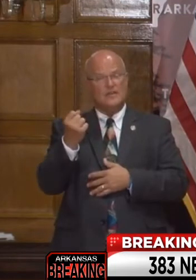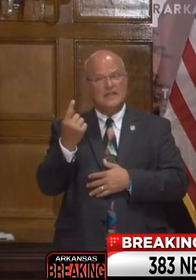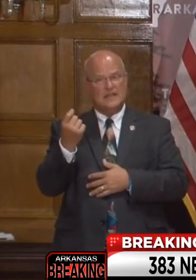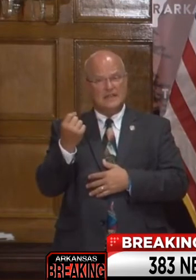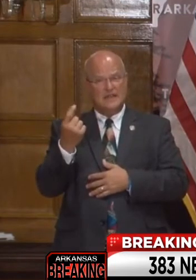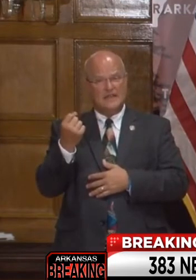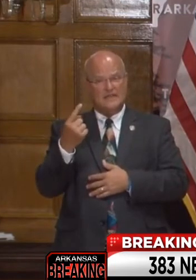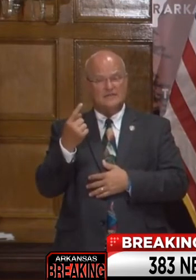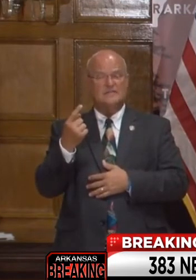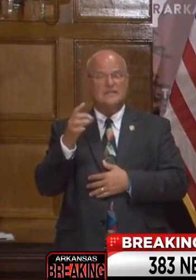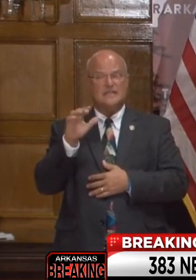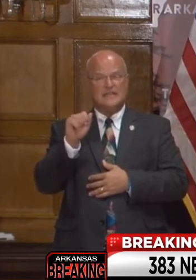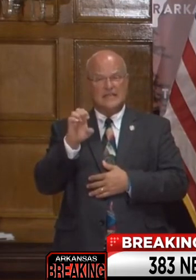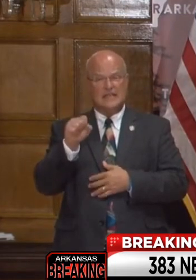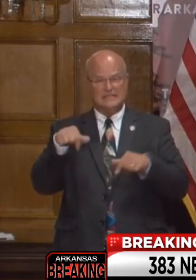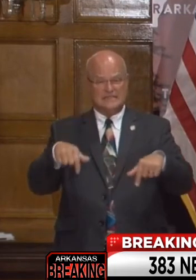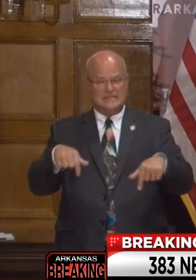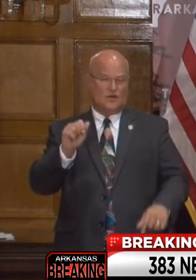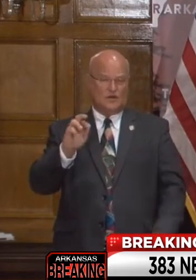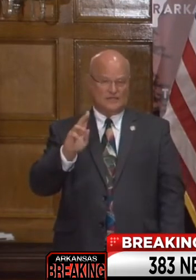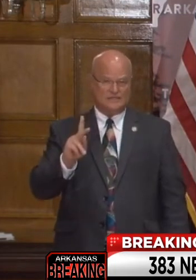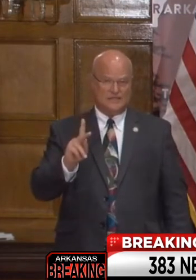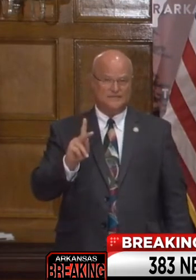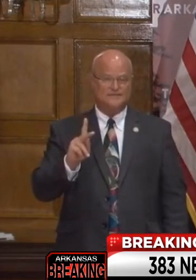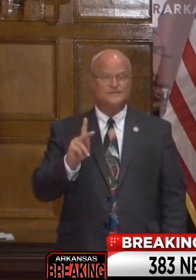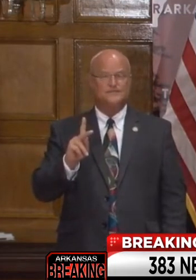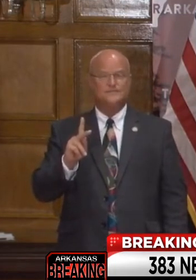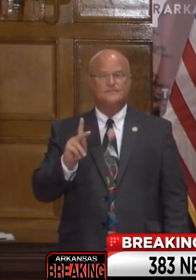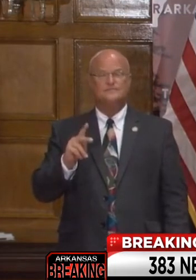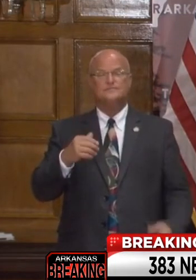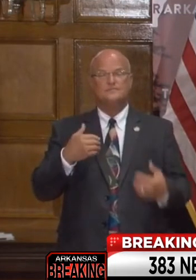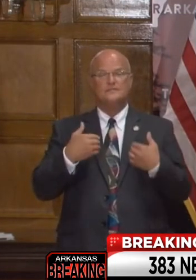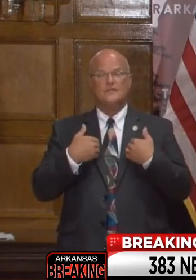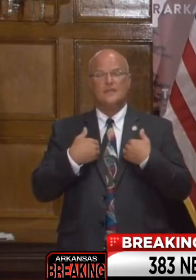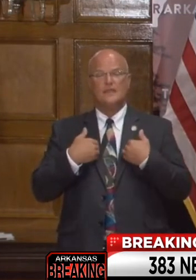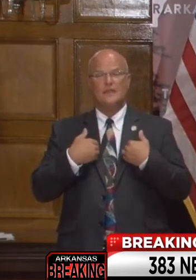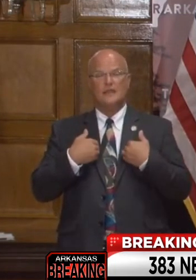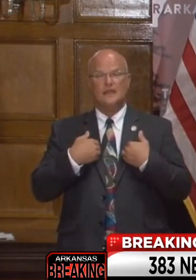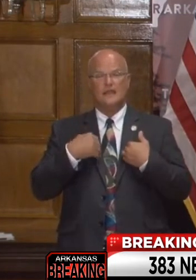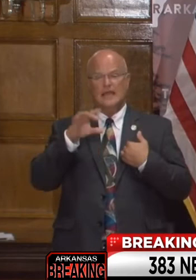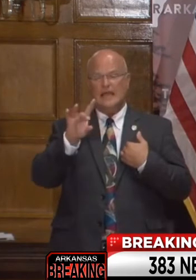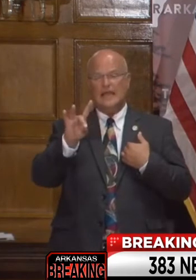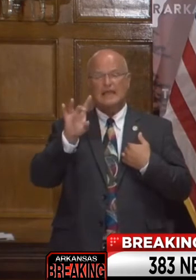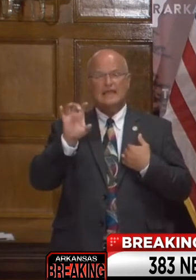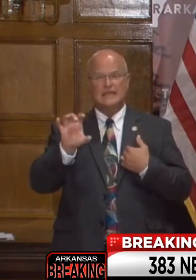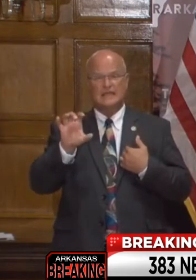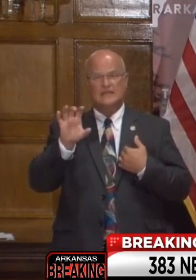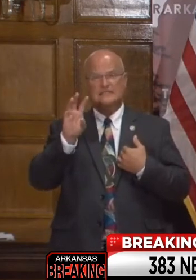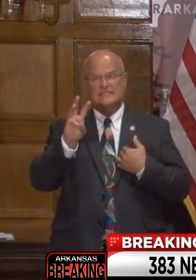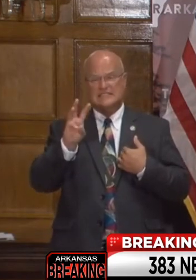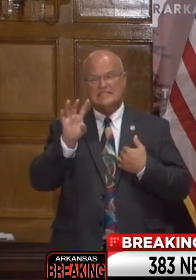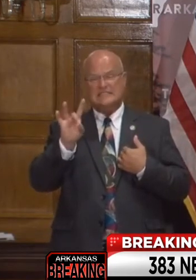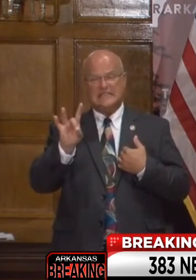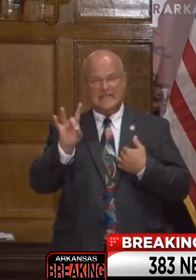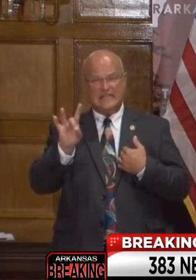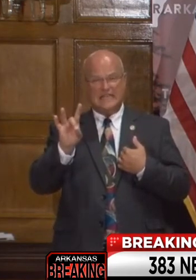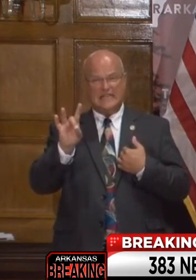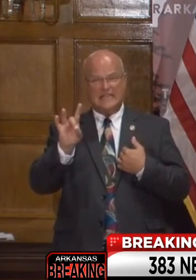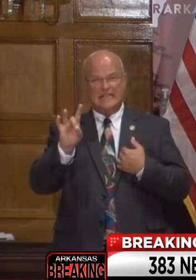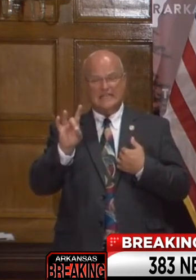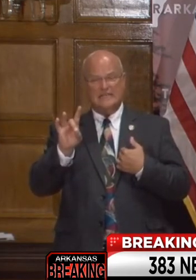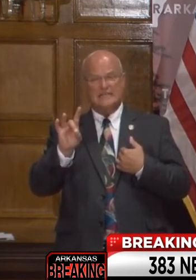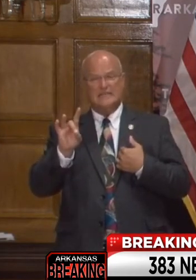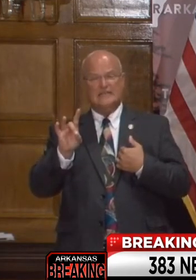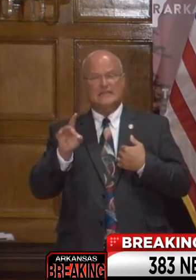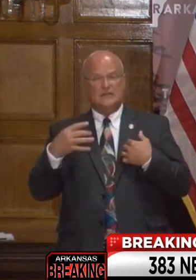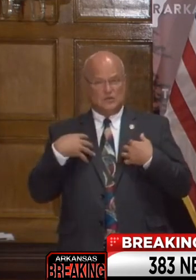50,411 total cases in Arkansas. We've had 868 individuals added to the